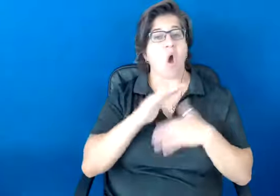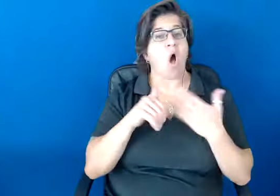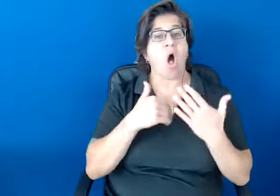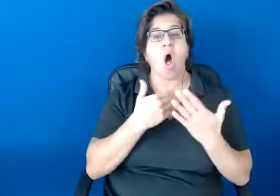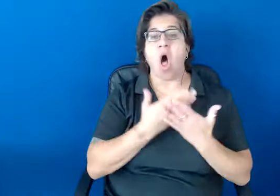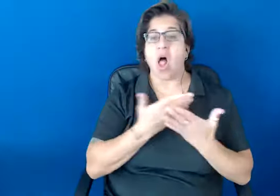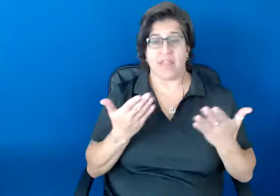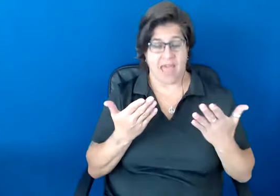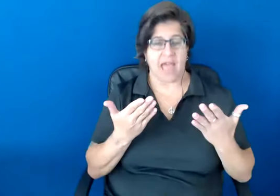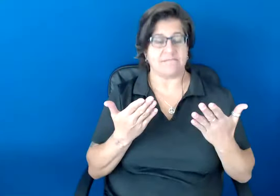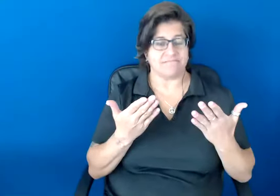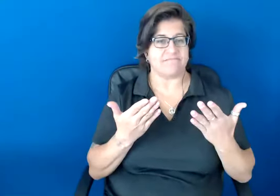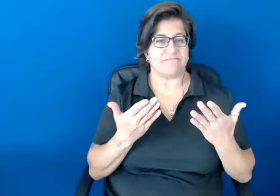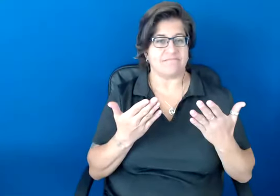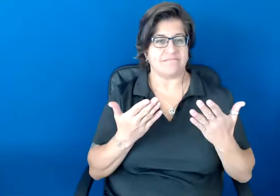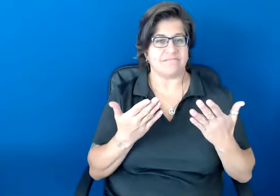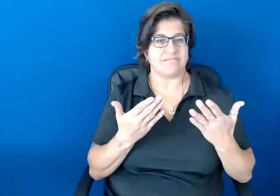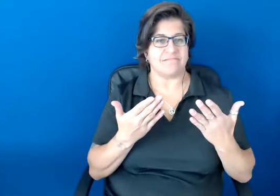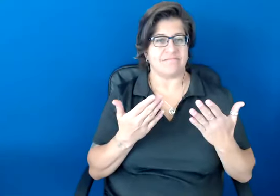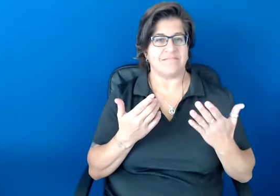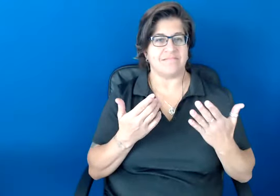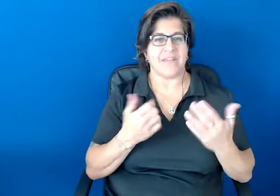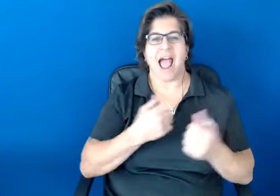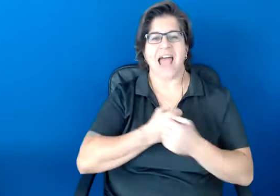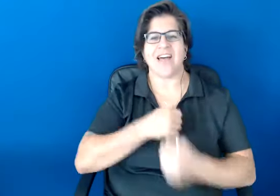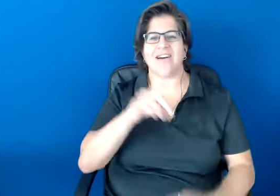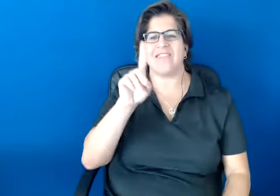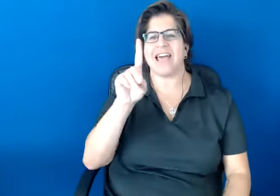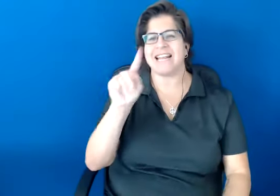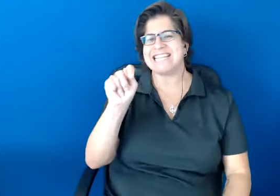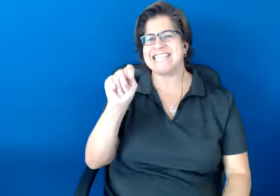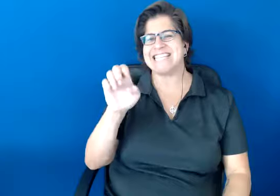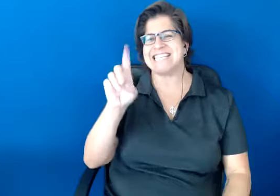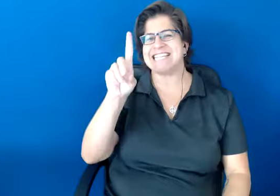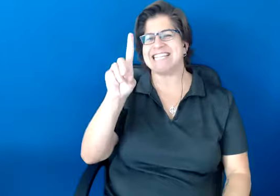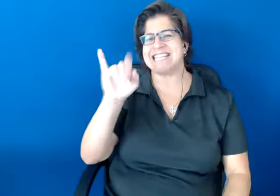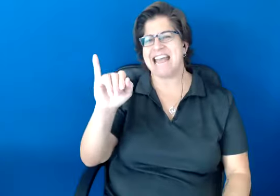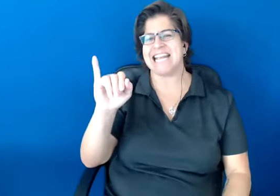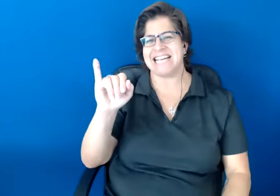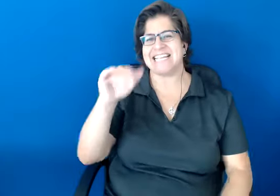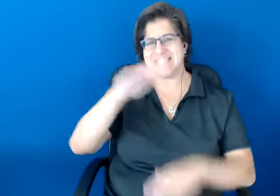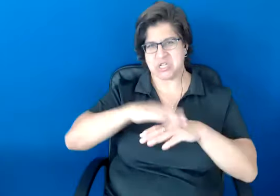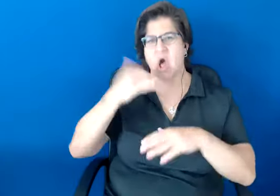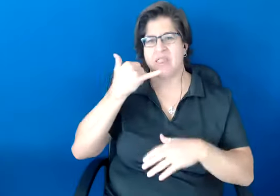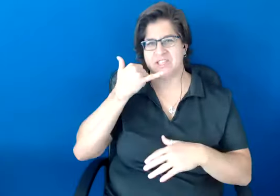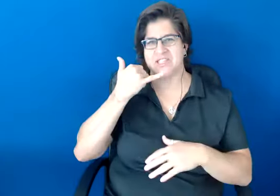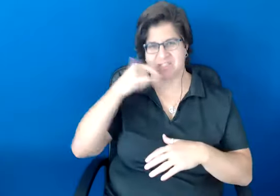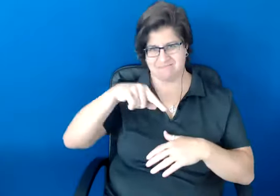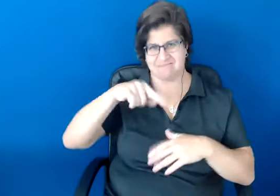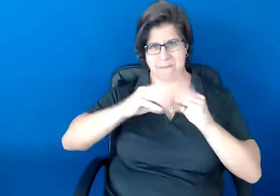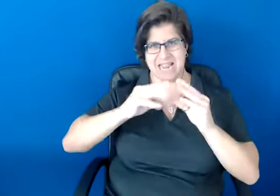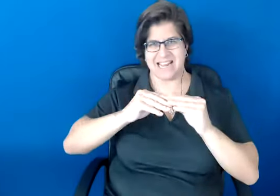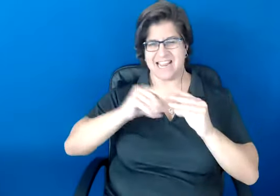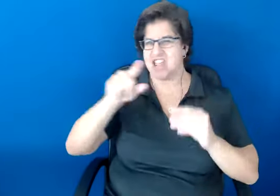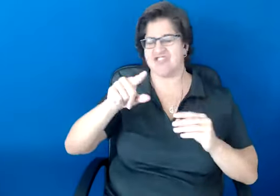you. I love to have Teddy is on this call, and she has lived this whole part